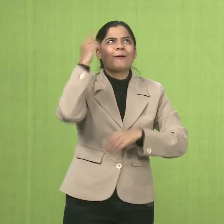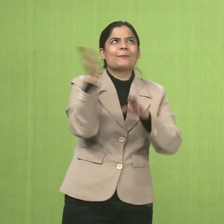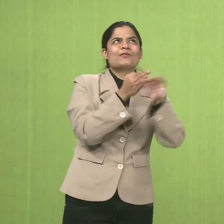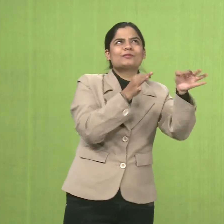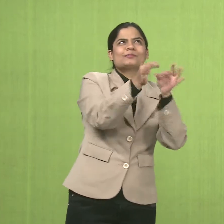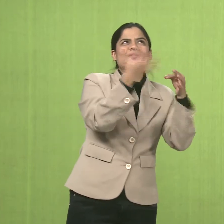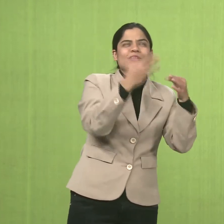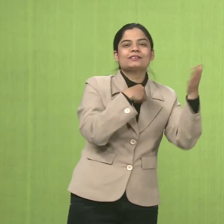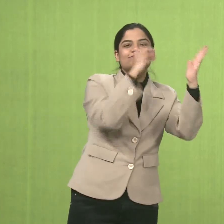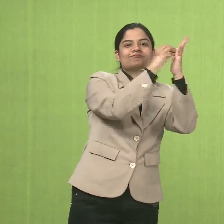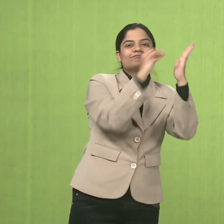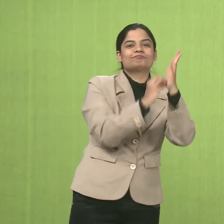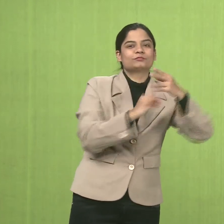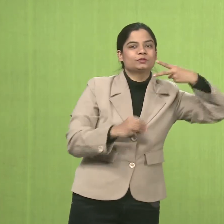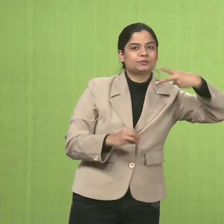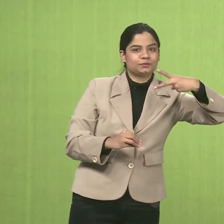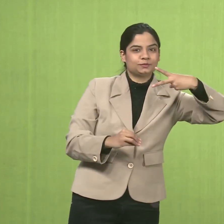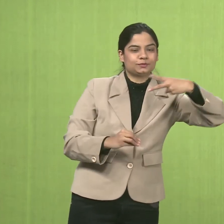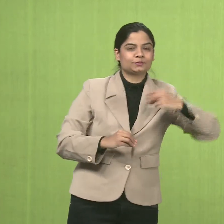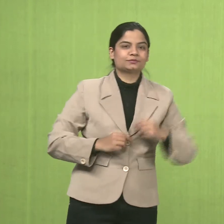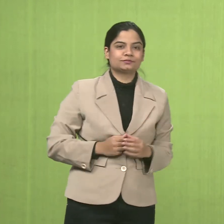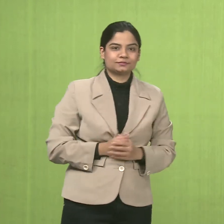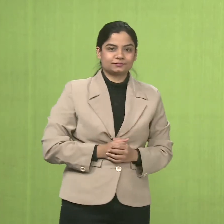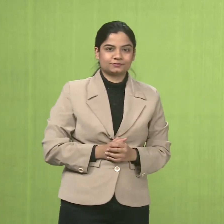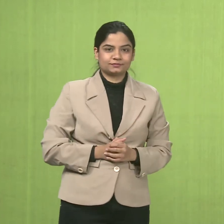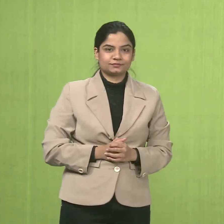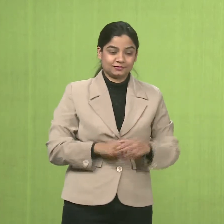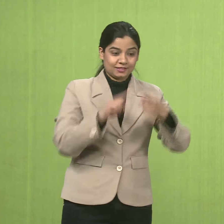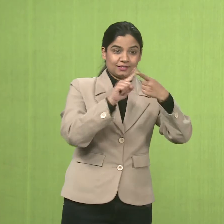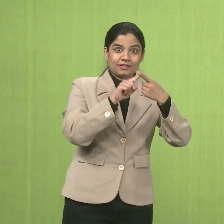that, yes, we know that. Give 2 examples.